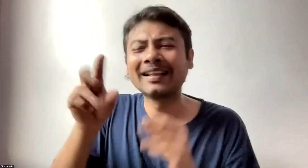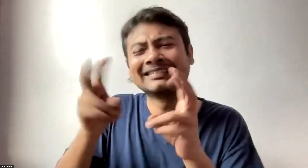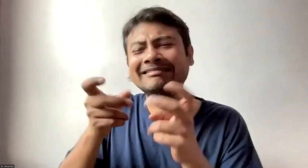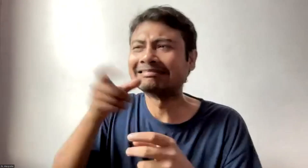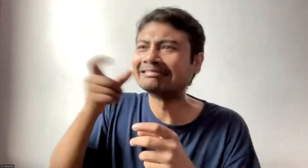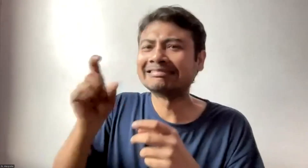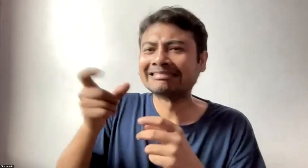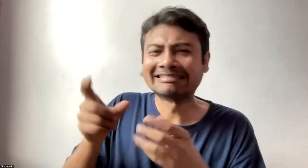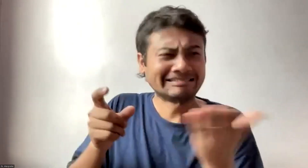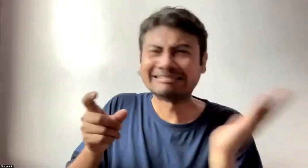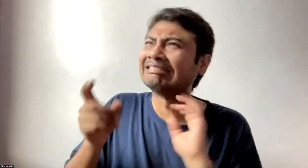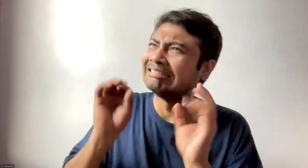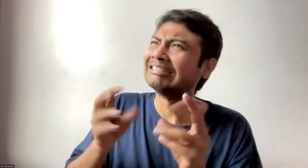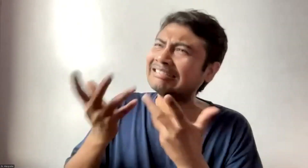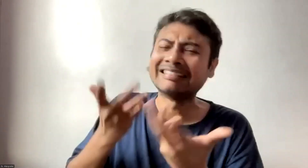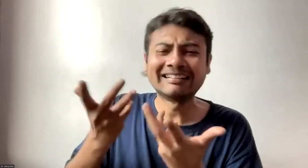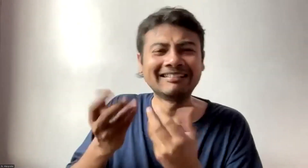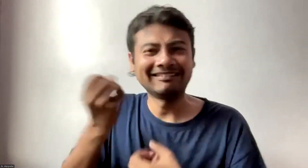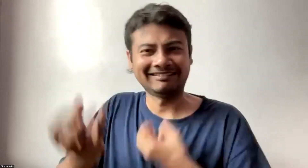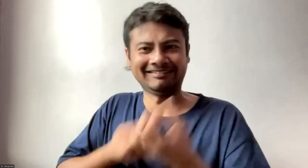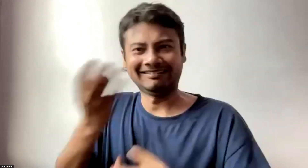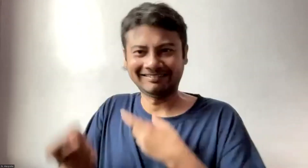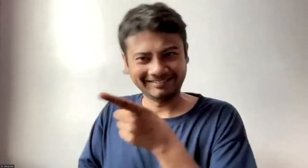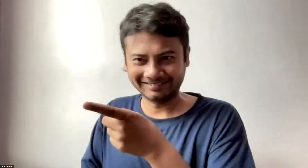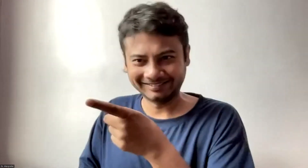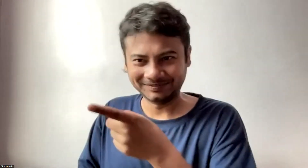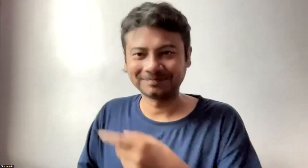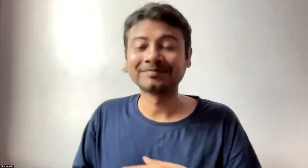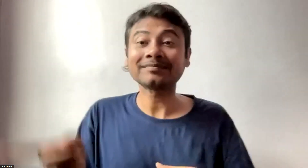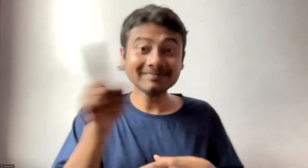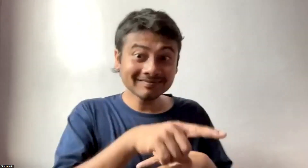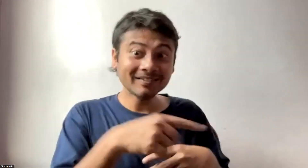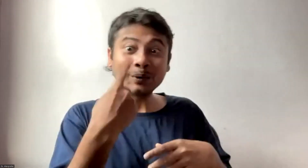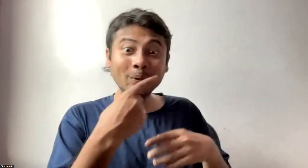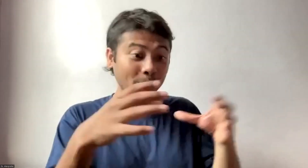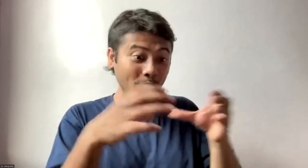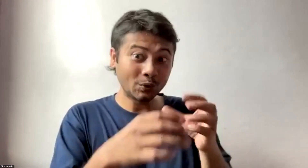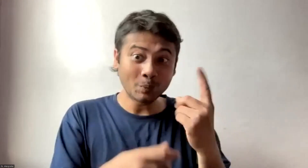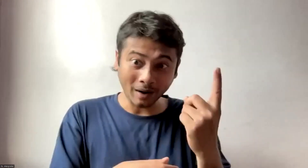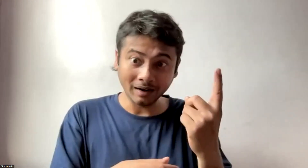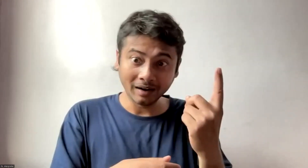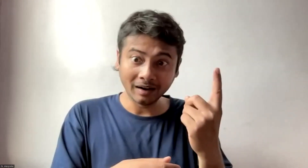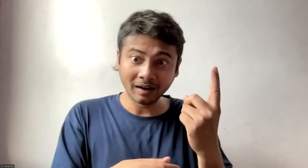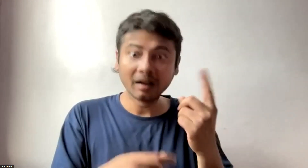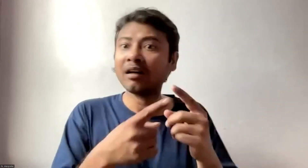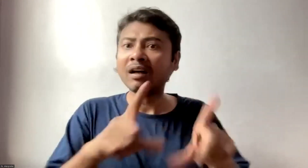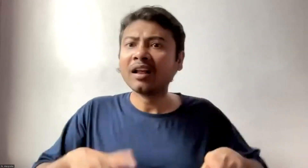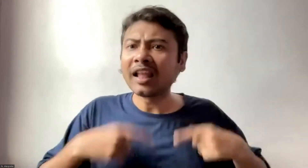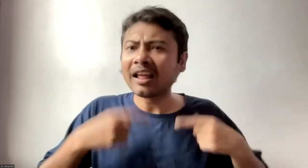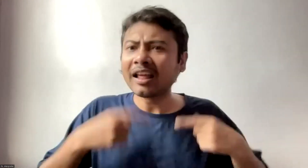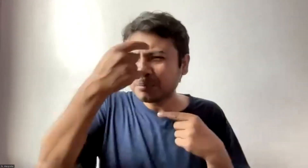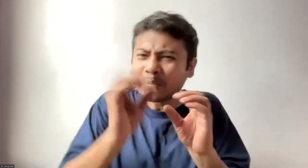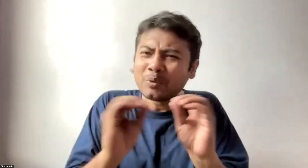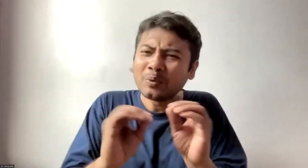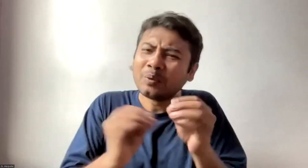So when these people who are in the first category, the mode of goodness, they have no complaints because they are very happy. They know what